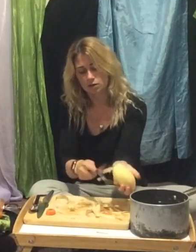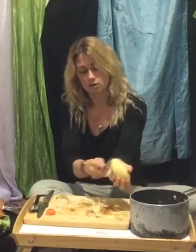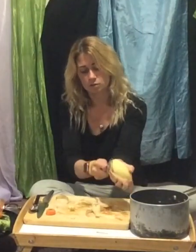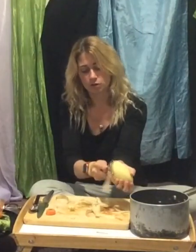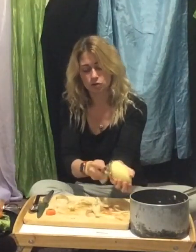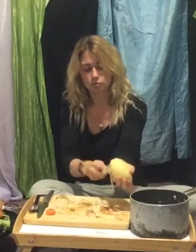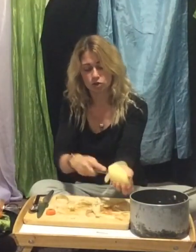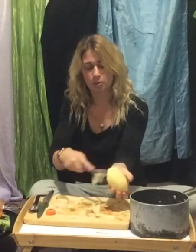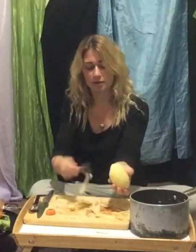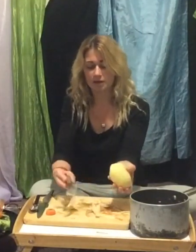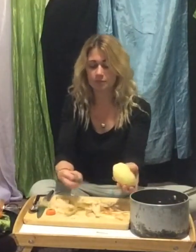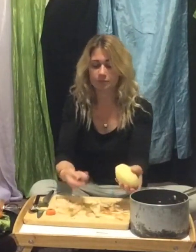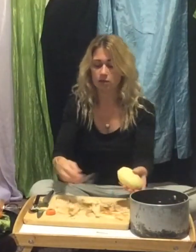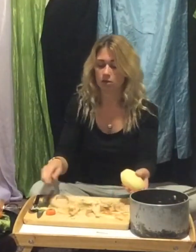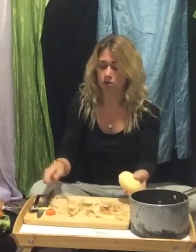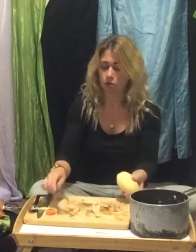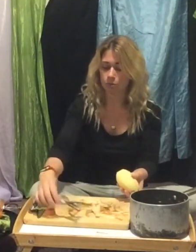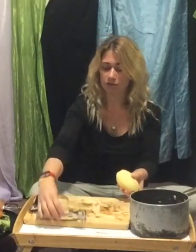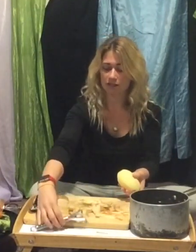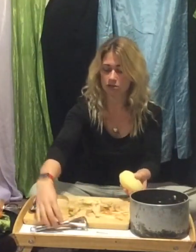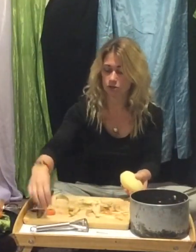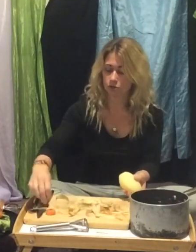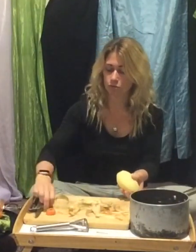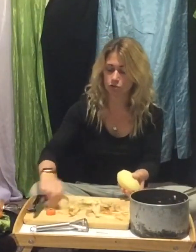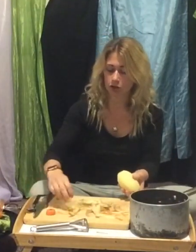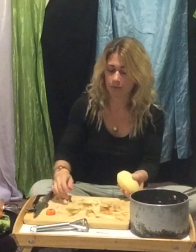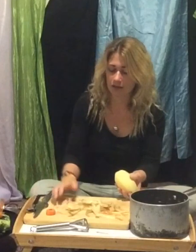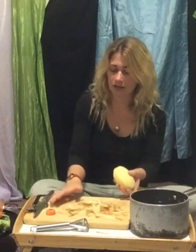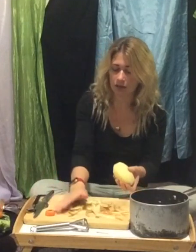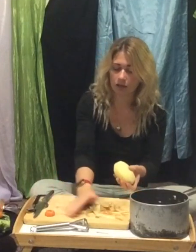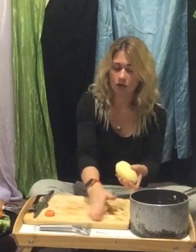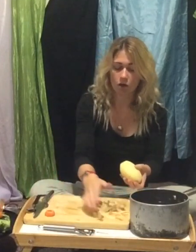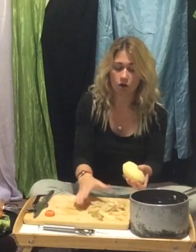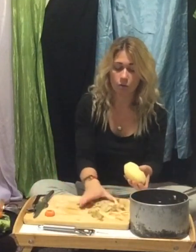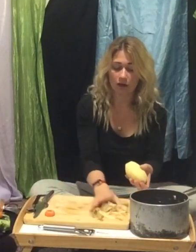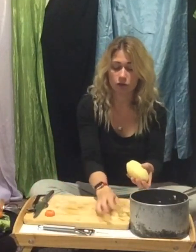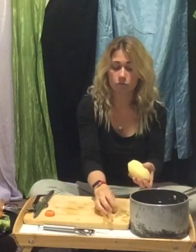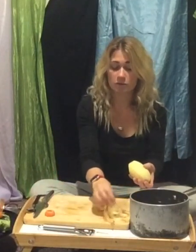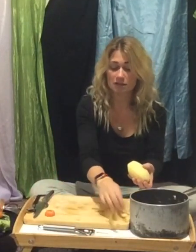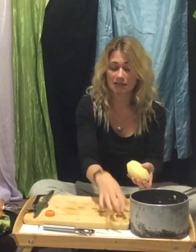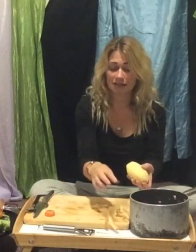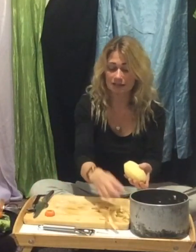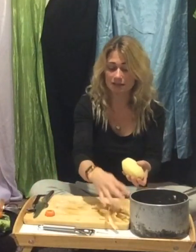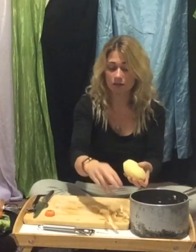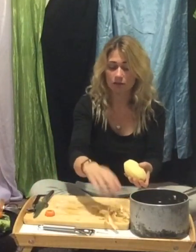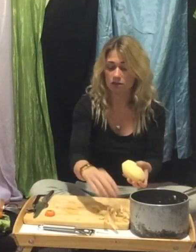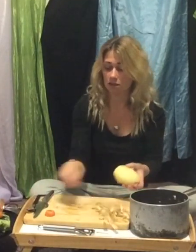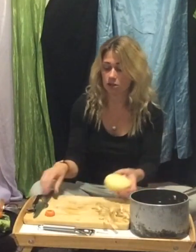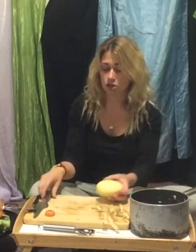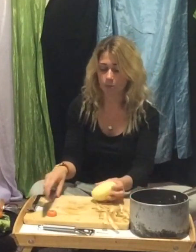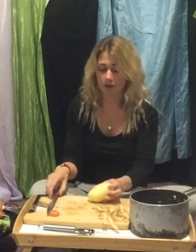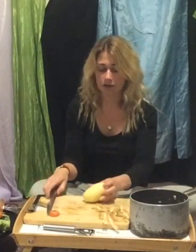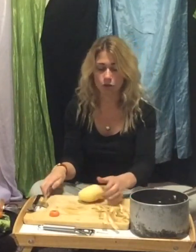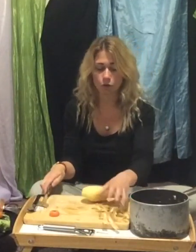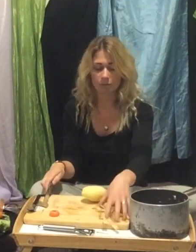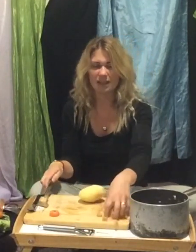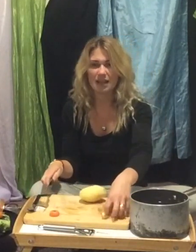I'm going to do some chopping. You could pretend to do some chopping here, or while your mums and dads did the chopping, you could play with